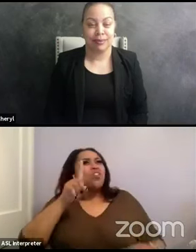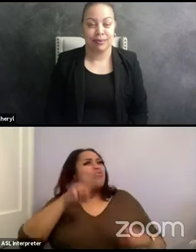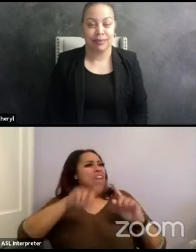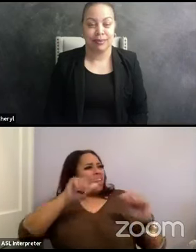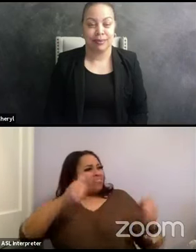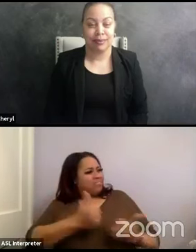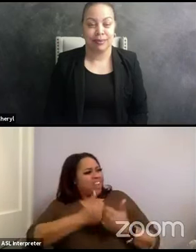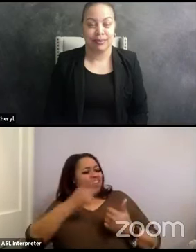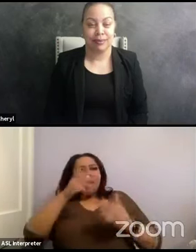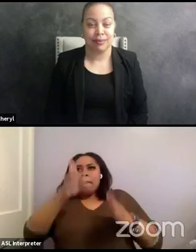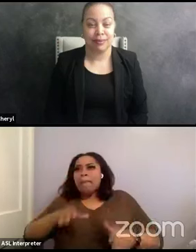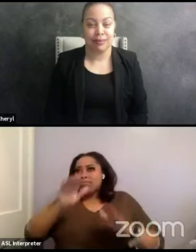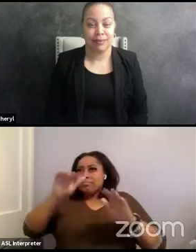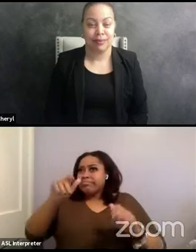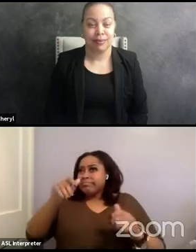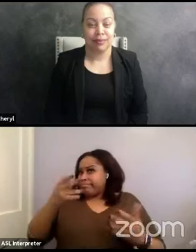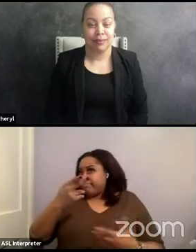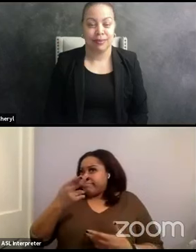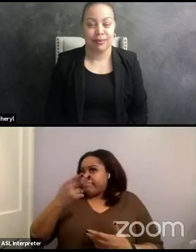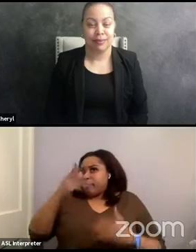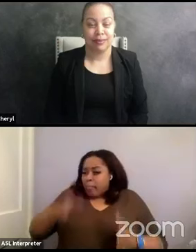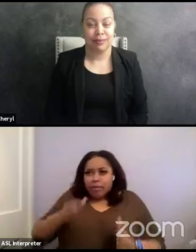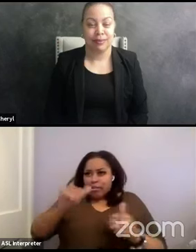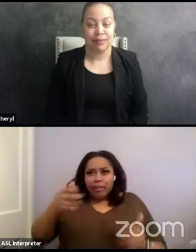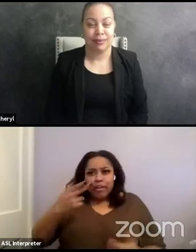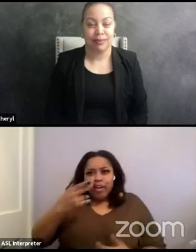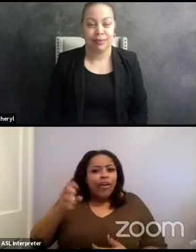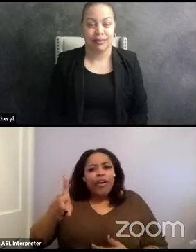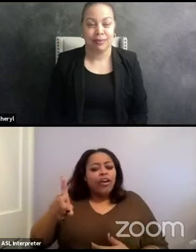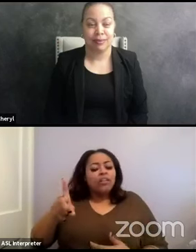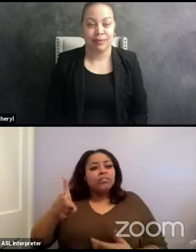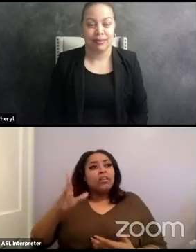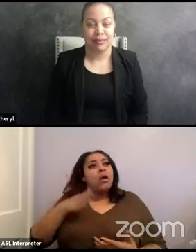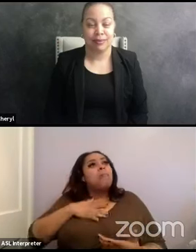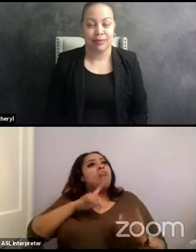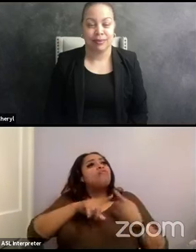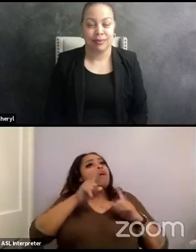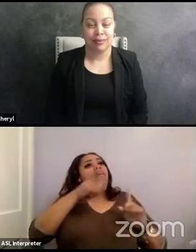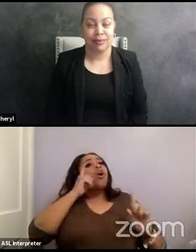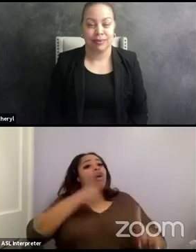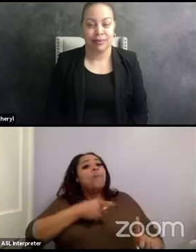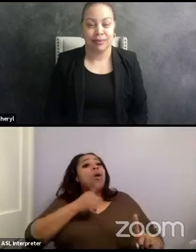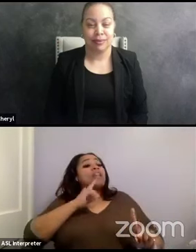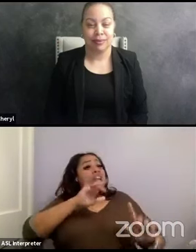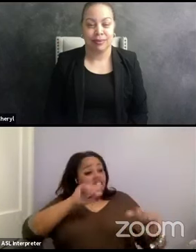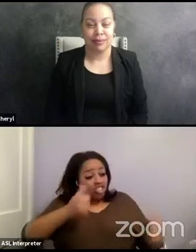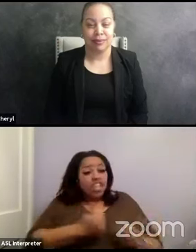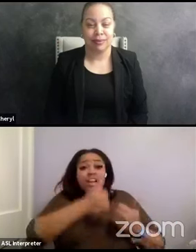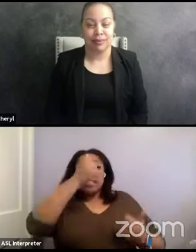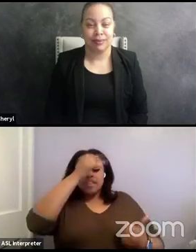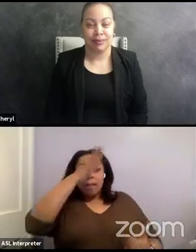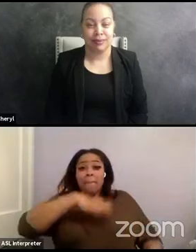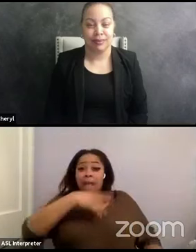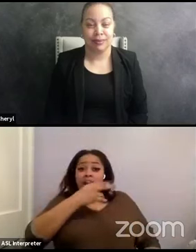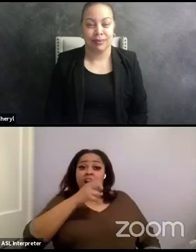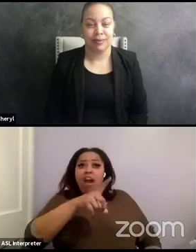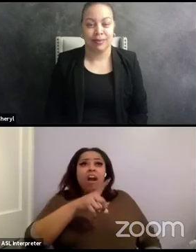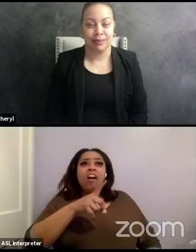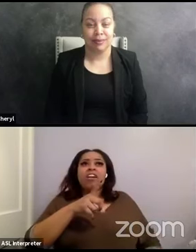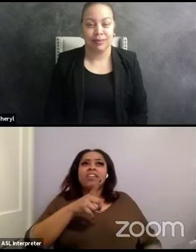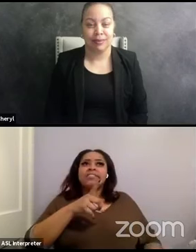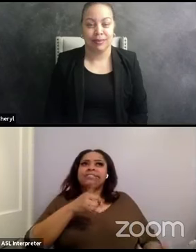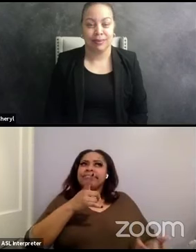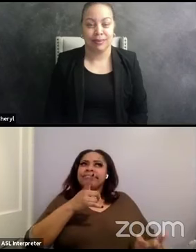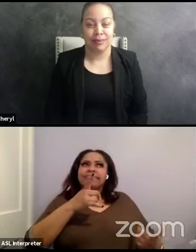personhood. And a friend of mine made a point that, in fact, challenging manhood, because it's a fallacy in the first place,